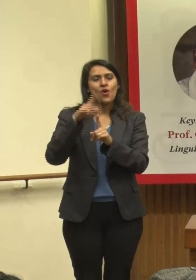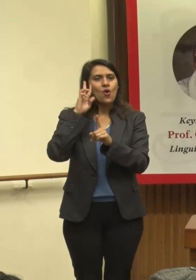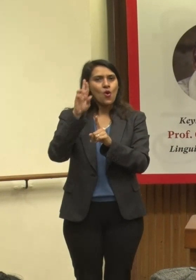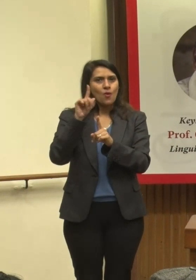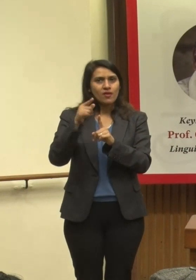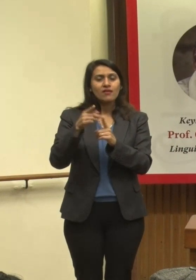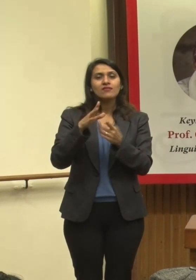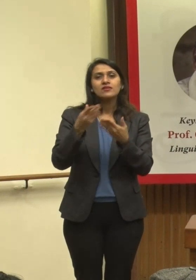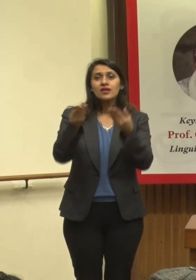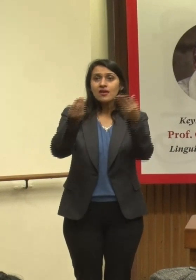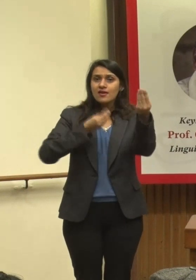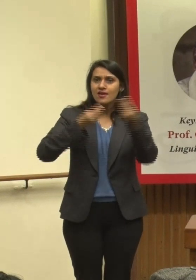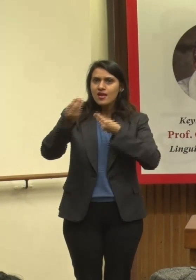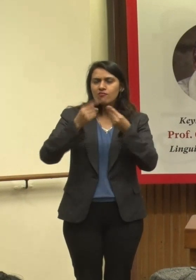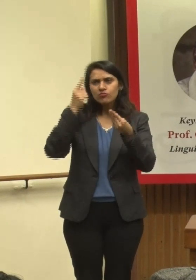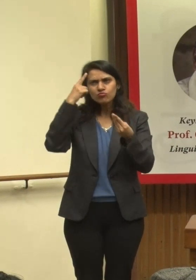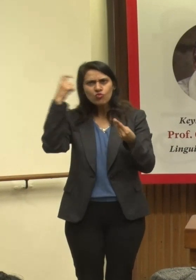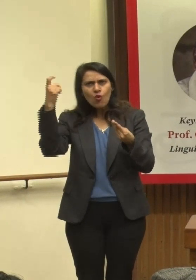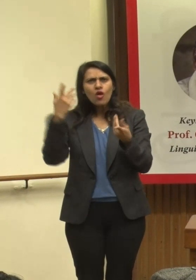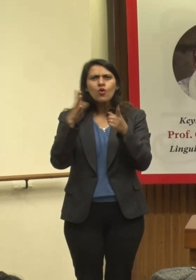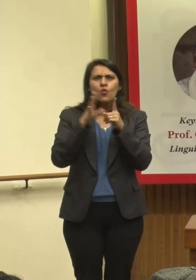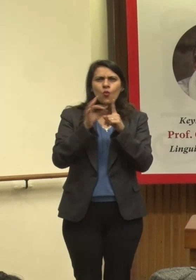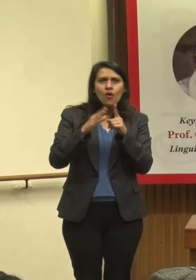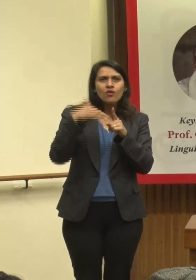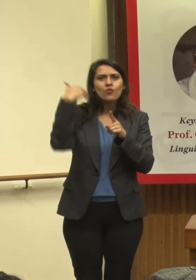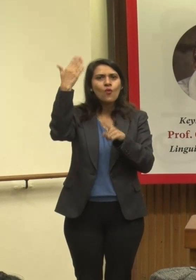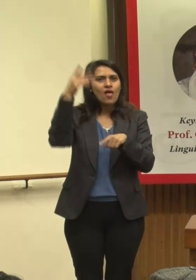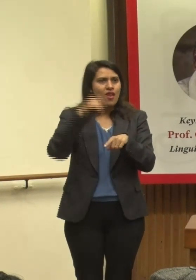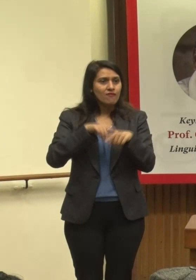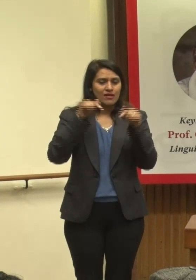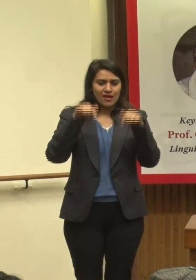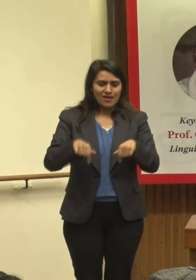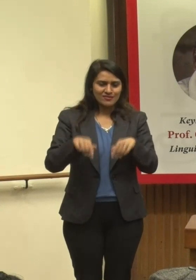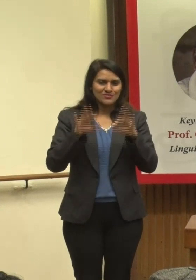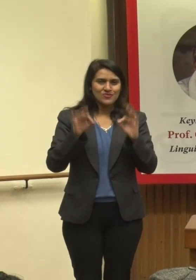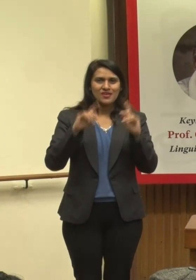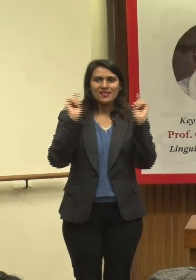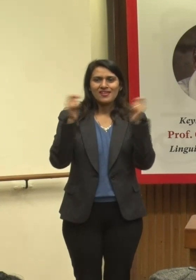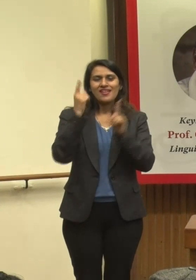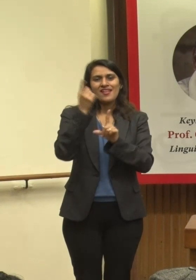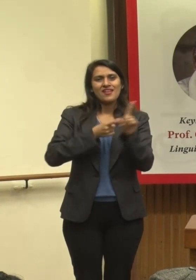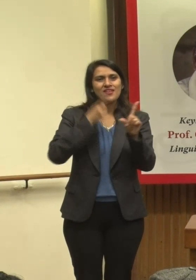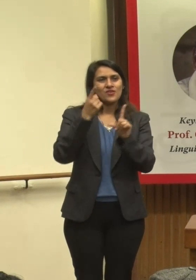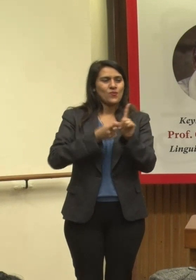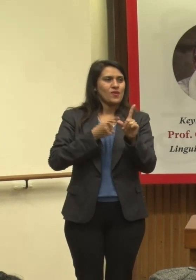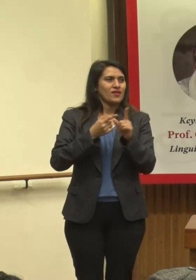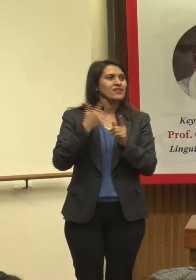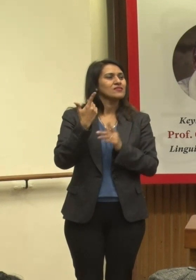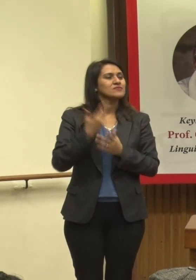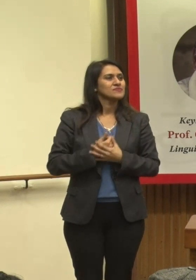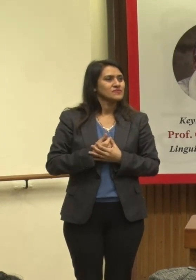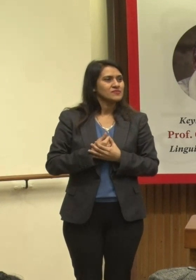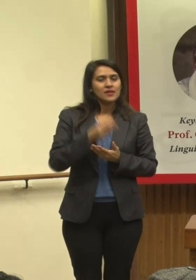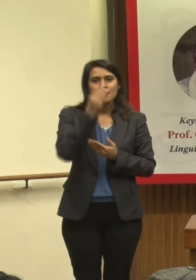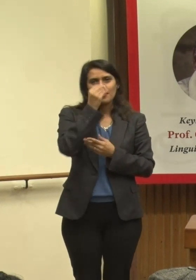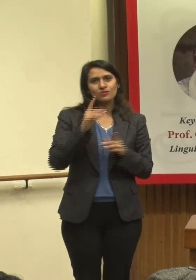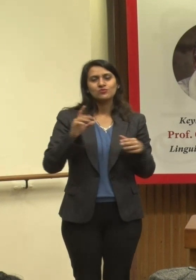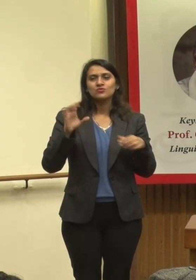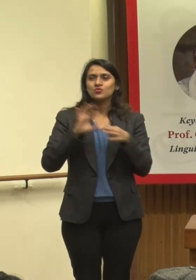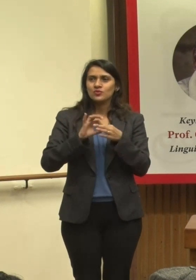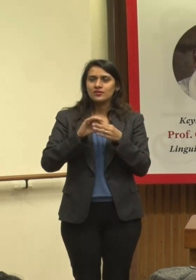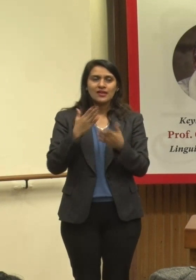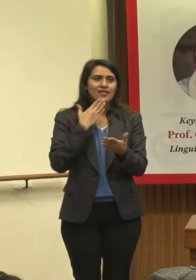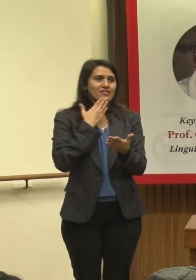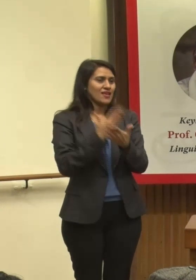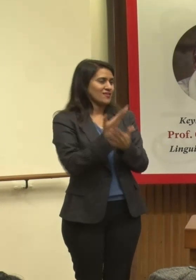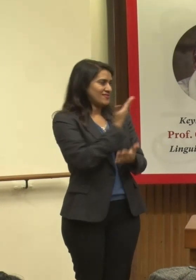you have given us as food for thought in this 7th Vidhi annual lecture. So ladies and gentlemen, please join me in